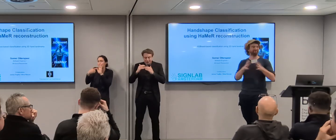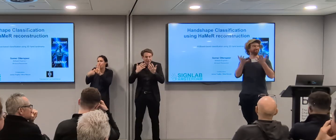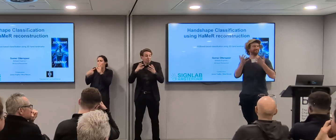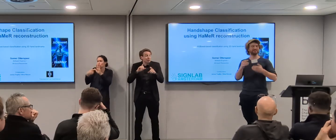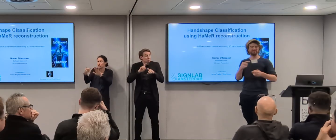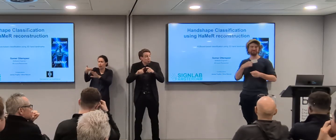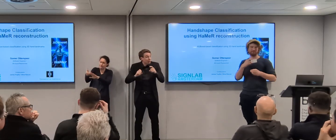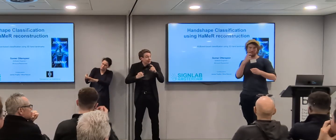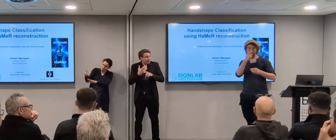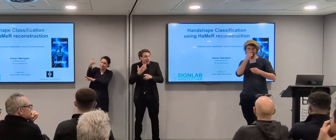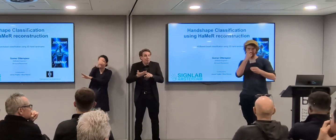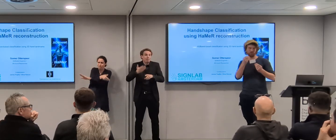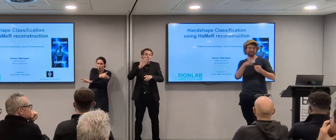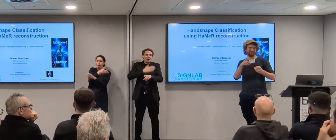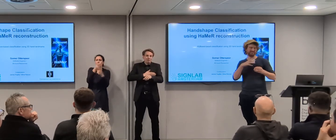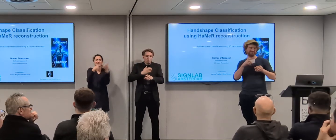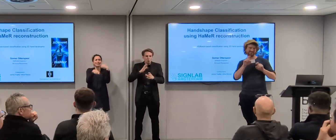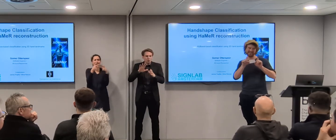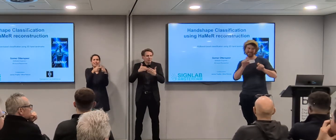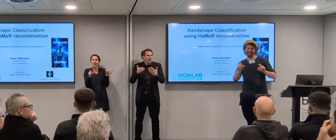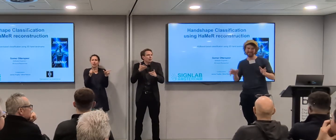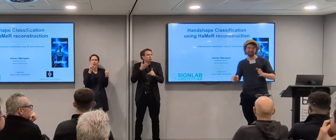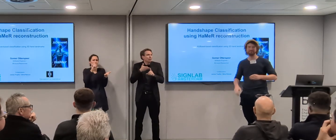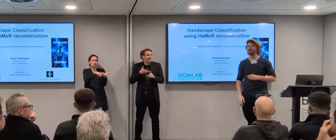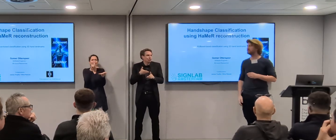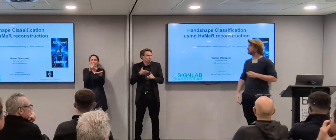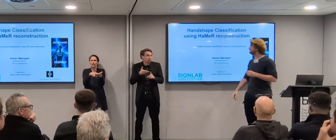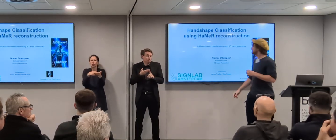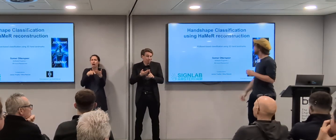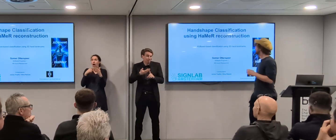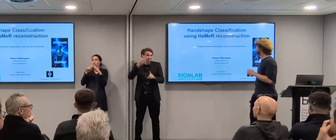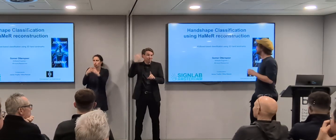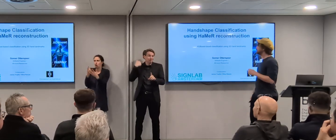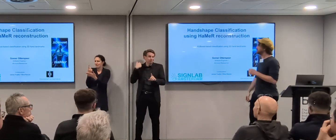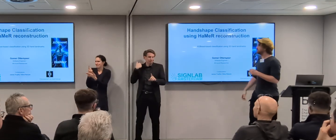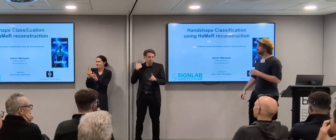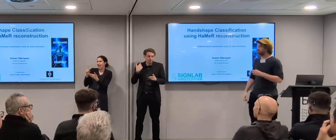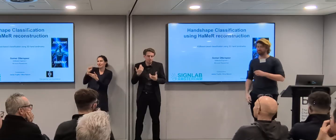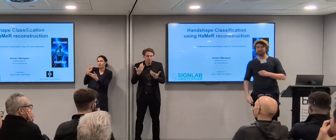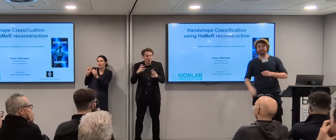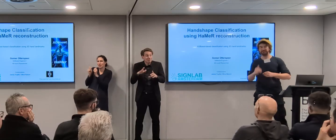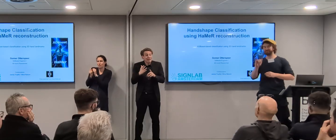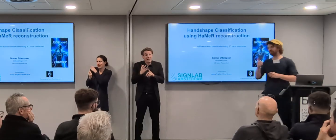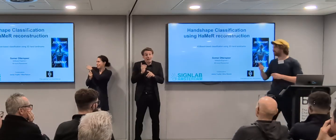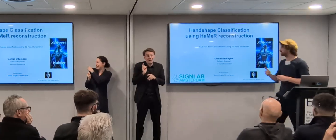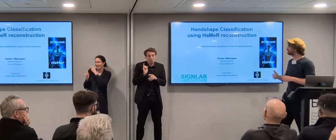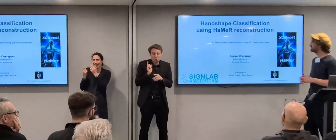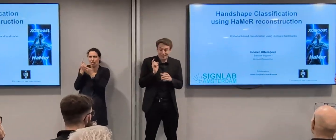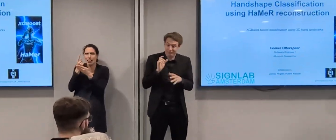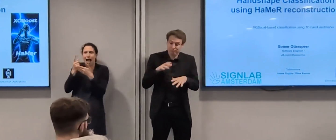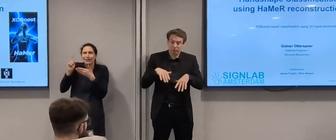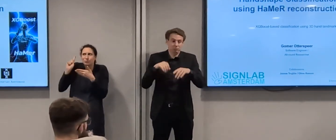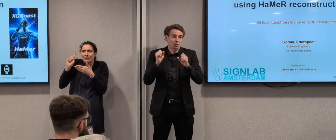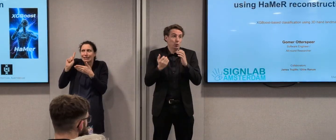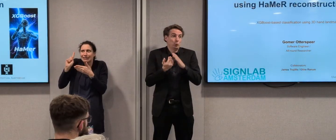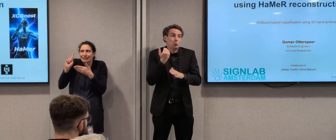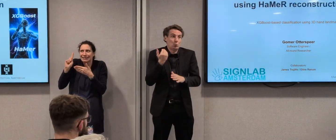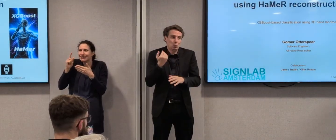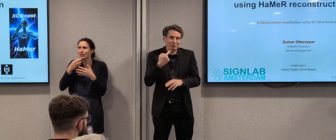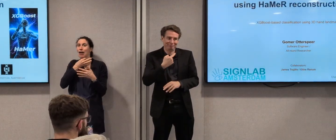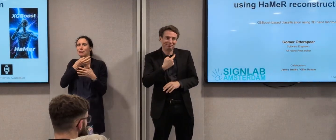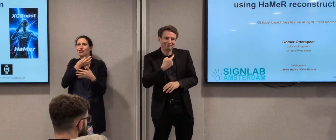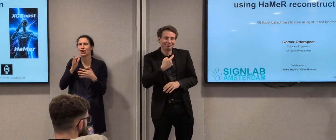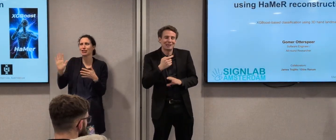for sign language recognition. I started last week with this, what I'm presenting today, so I'm really curious about